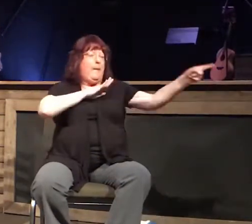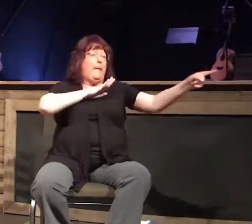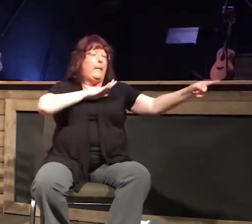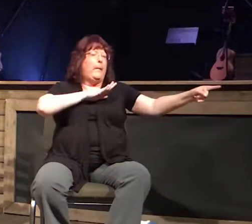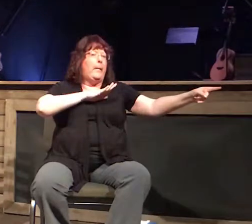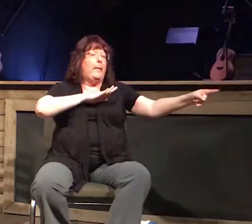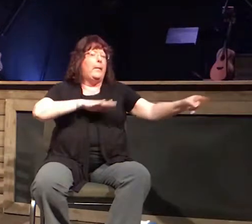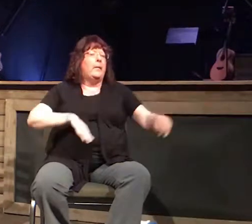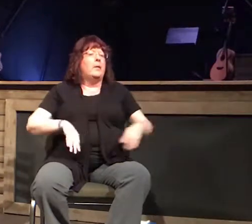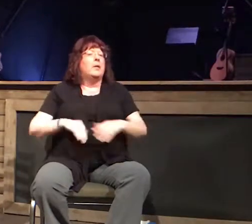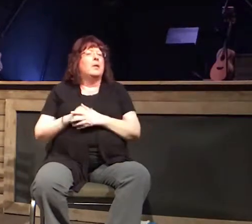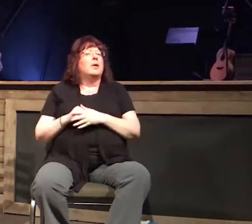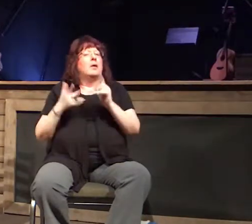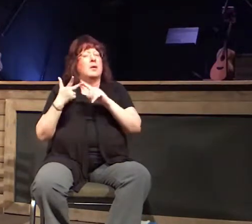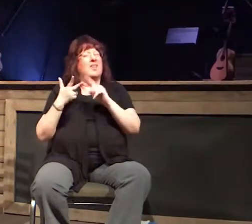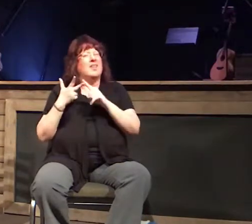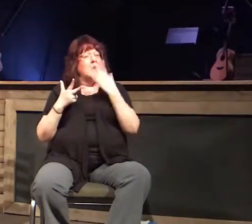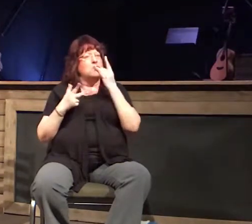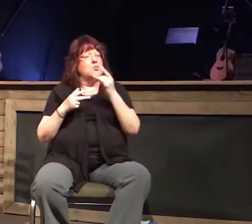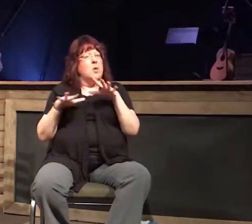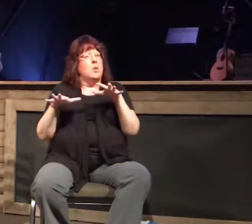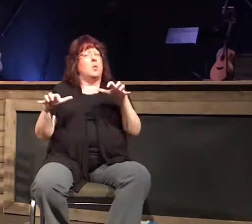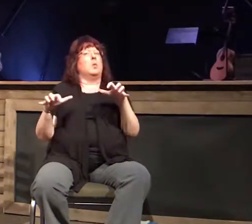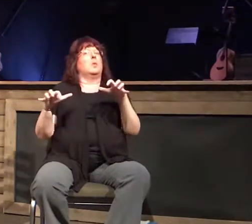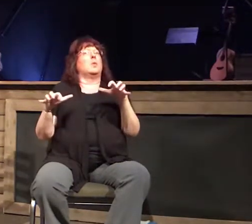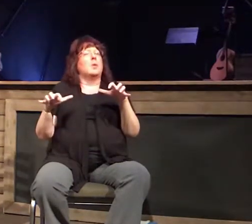gone. The other one is more interesting, is